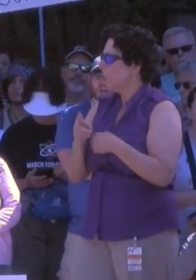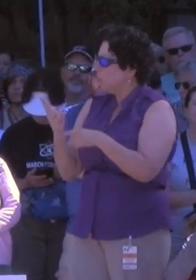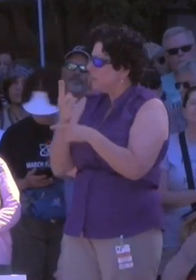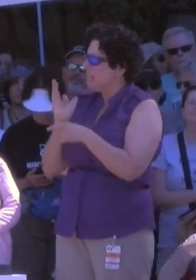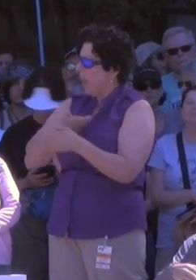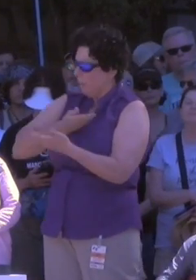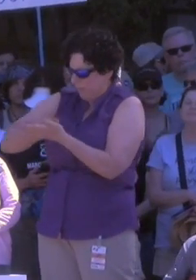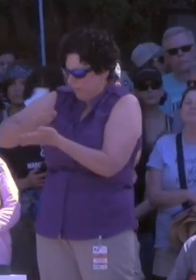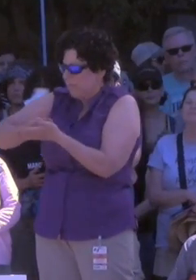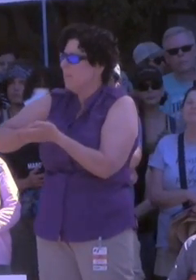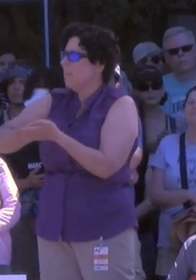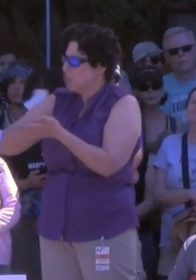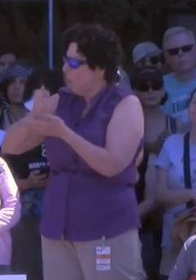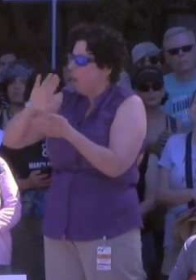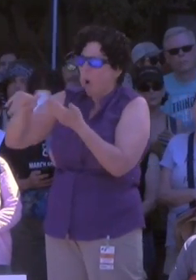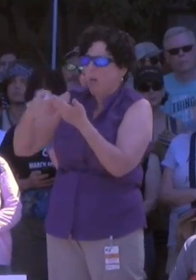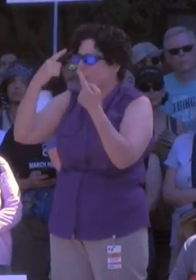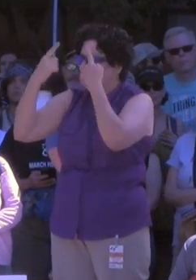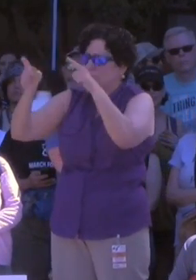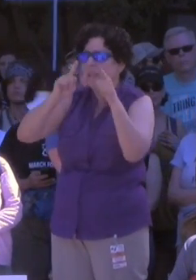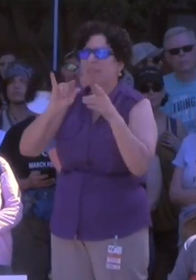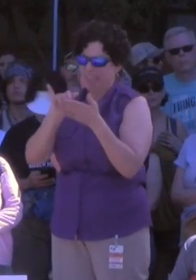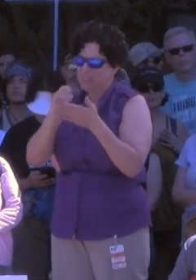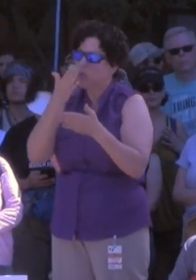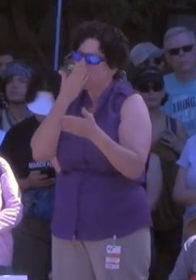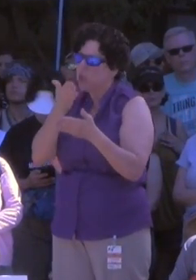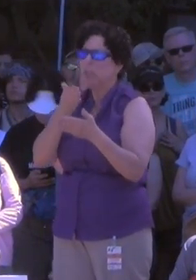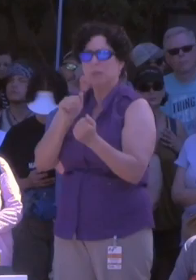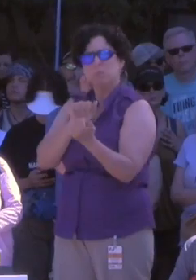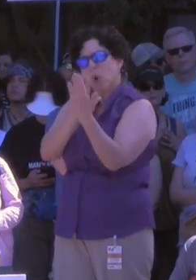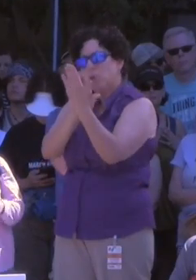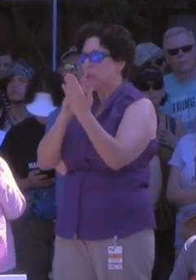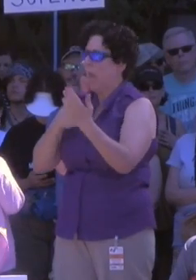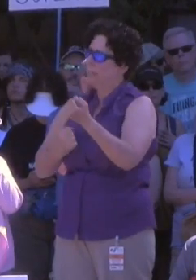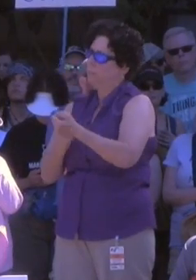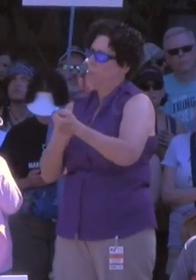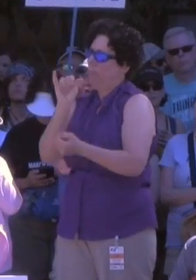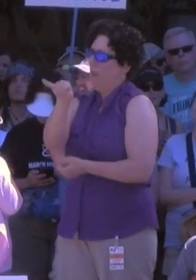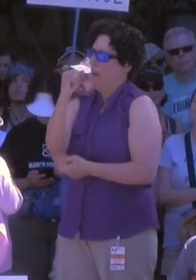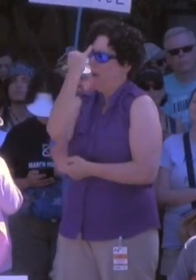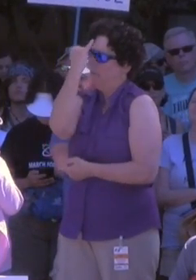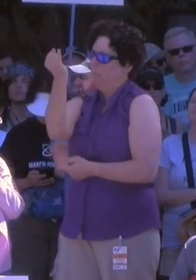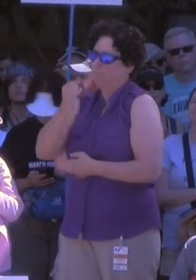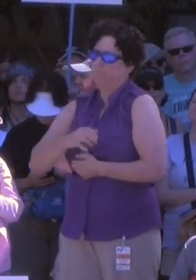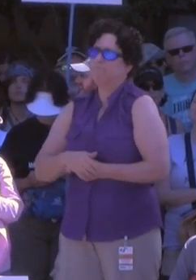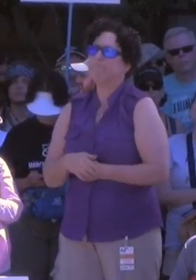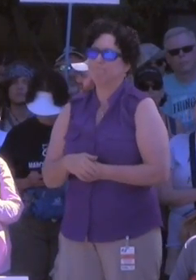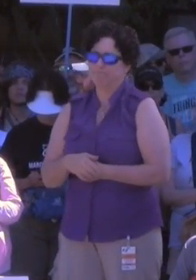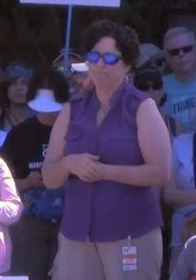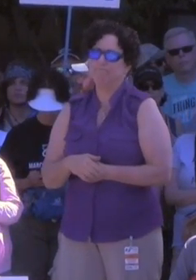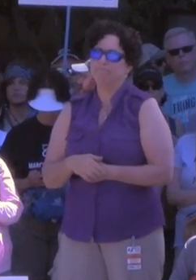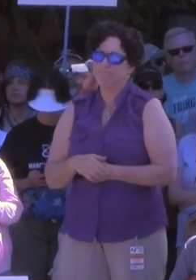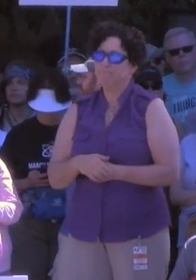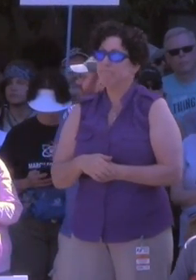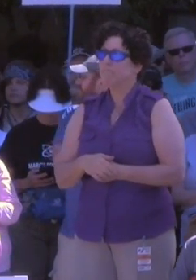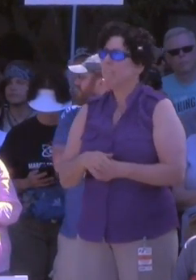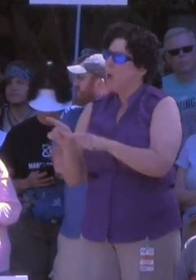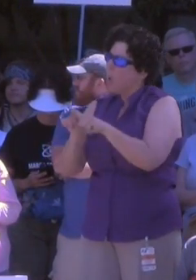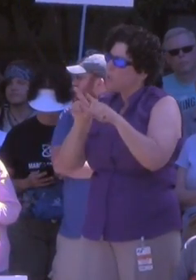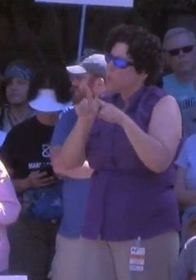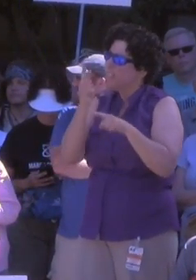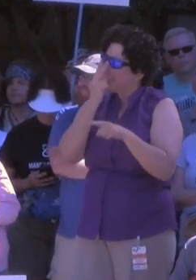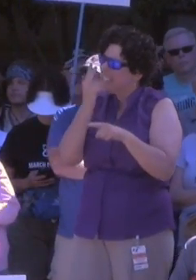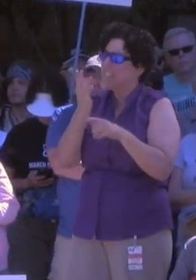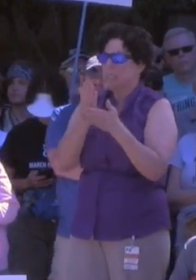resources really depends on us all agreeing that this is a good model, and I support that. But I also see some